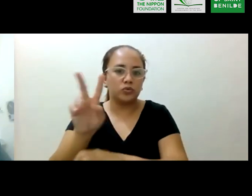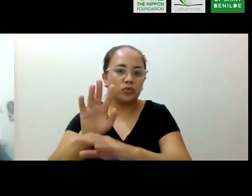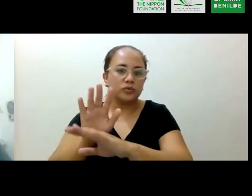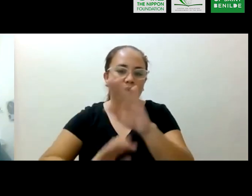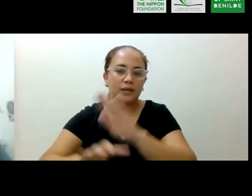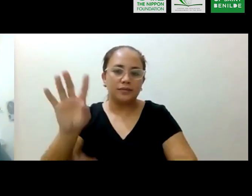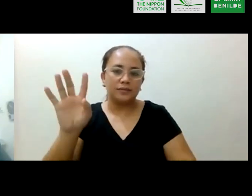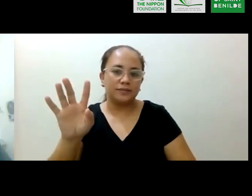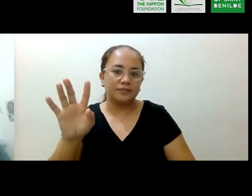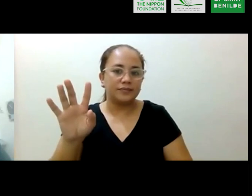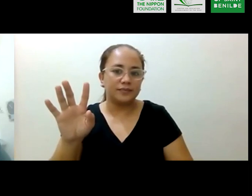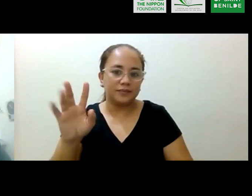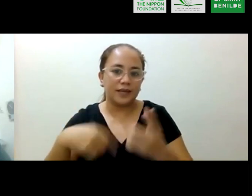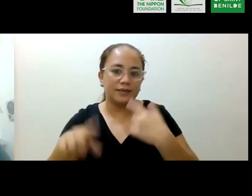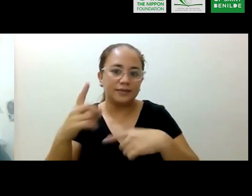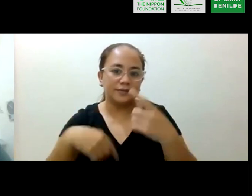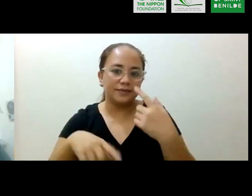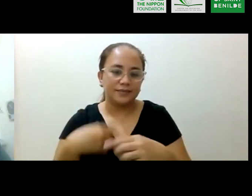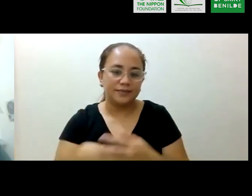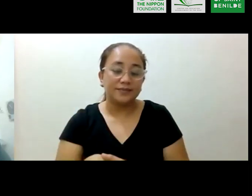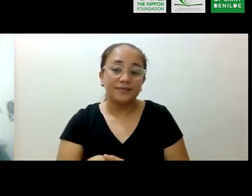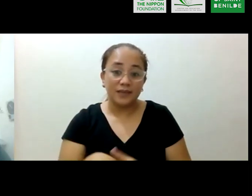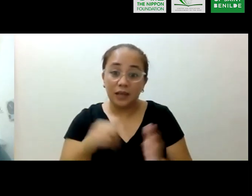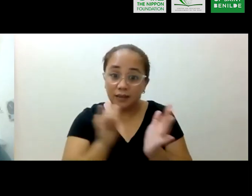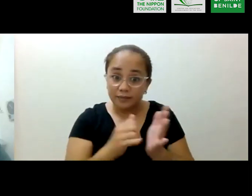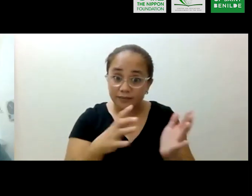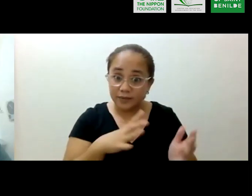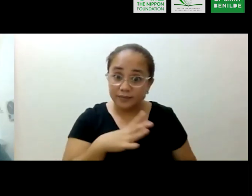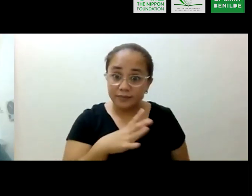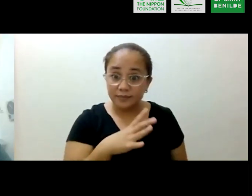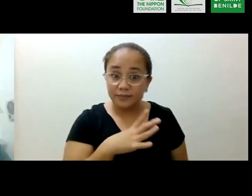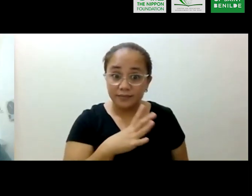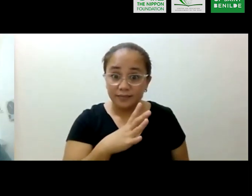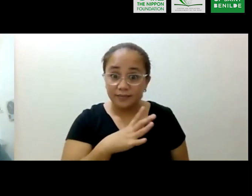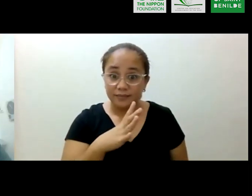according to what I give you on that. Is that okay?